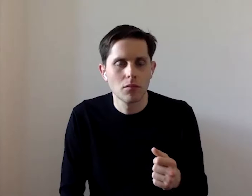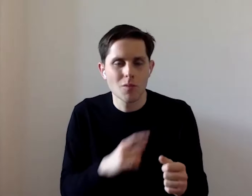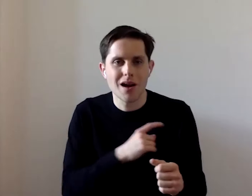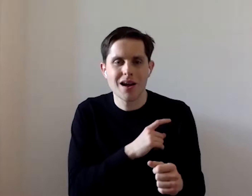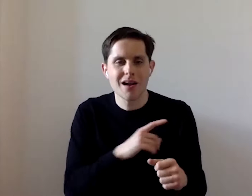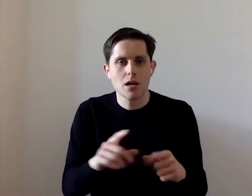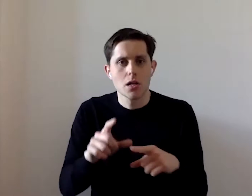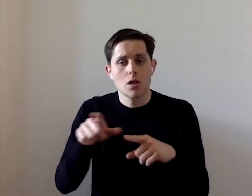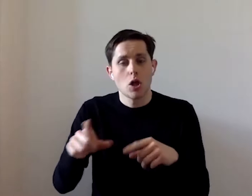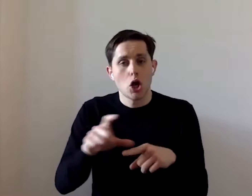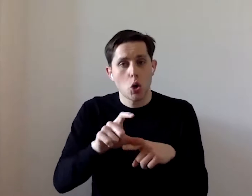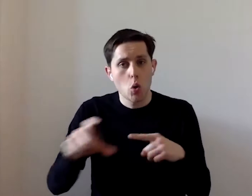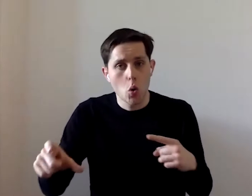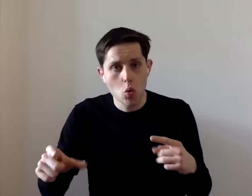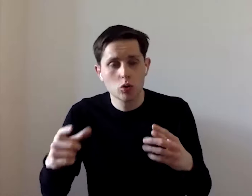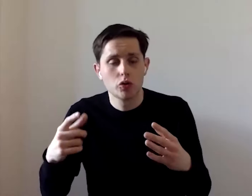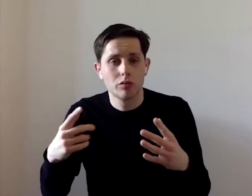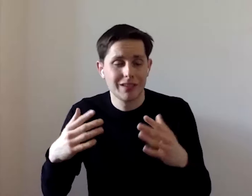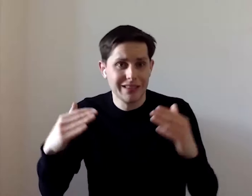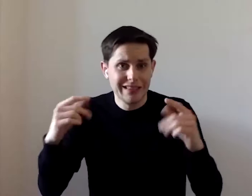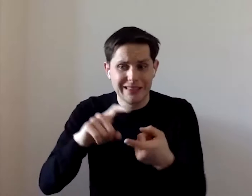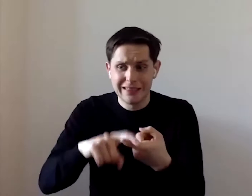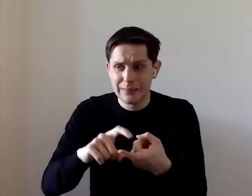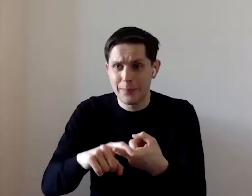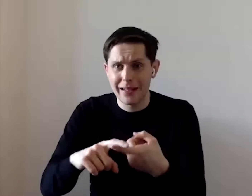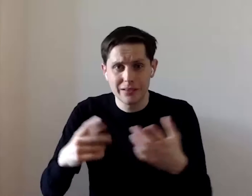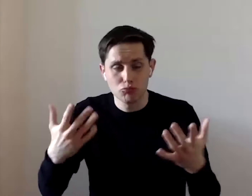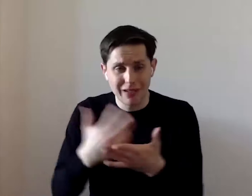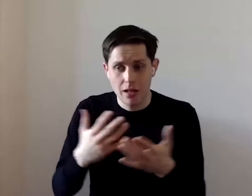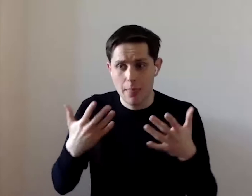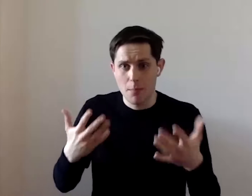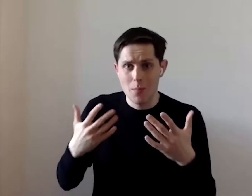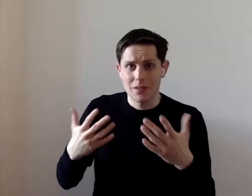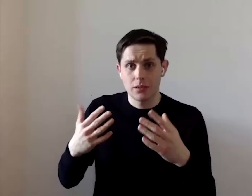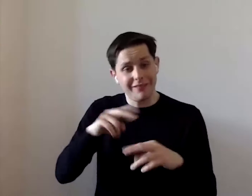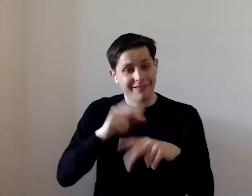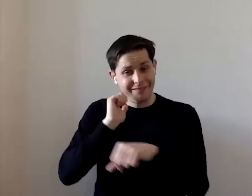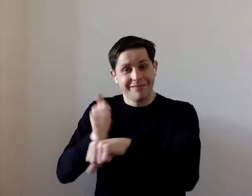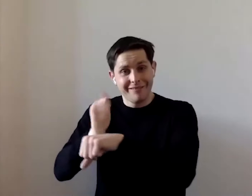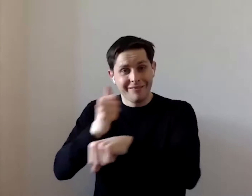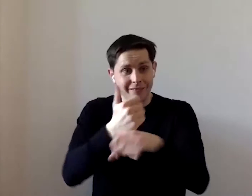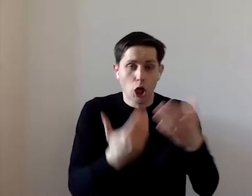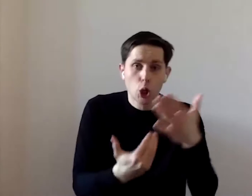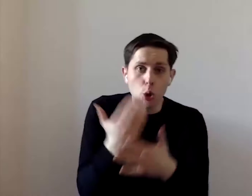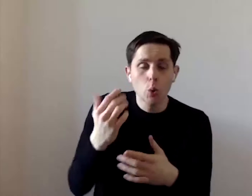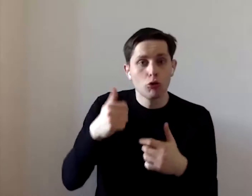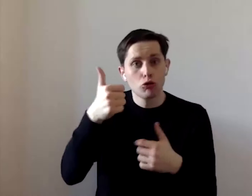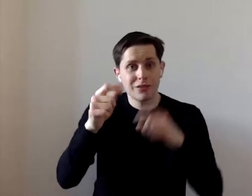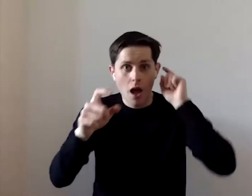disabled students? Because if those courses are based on the methods and practices we use in